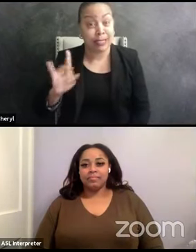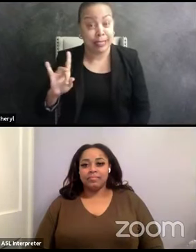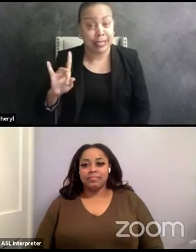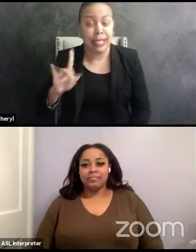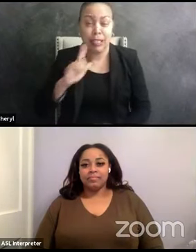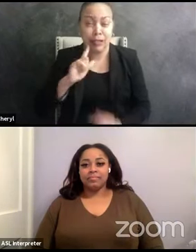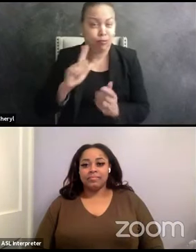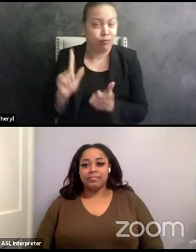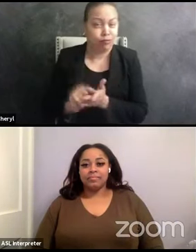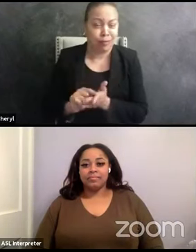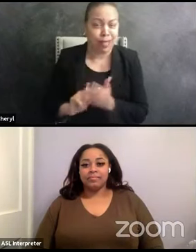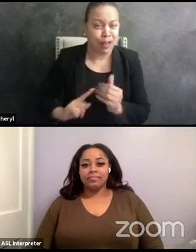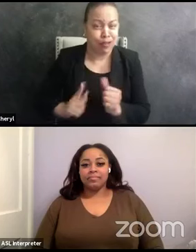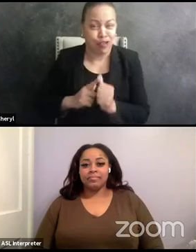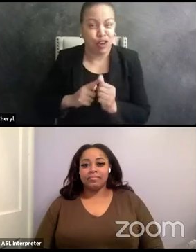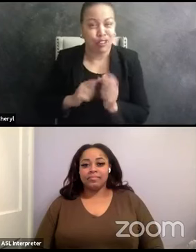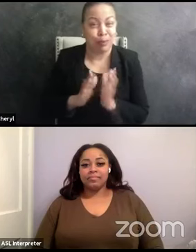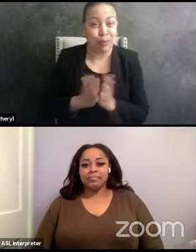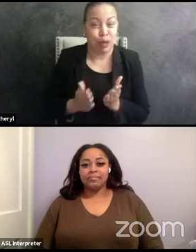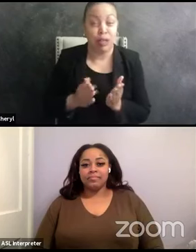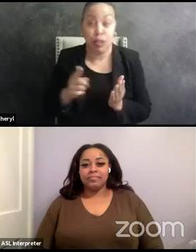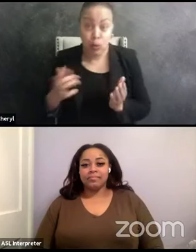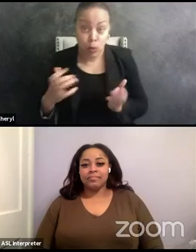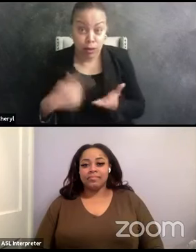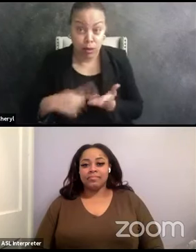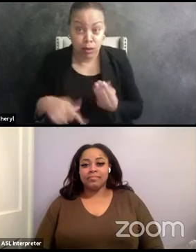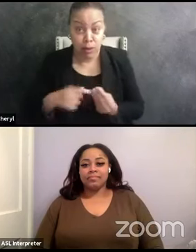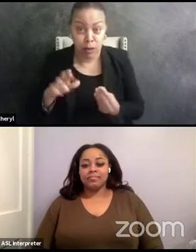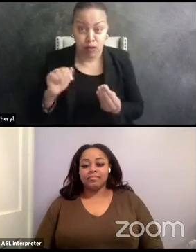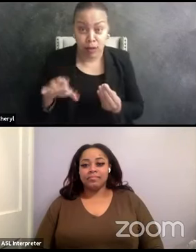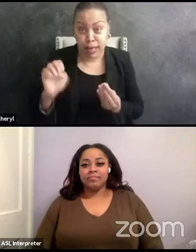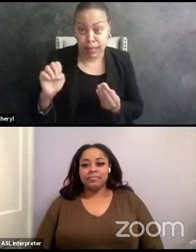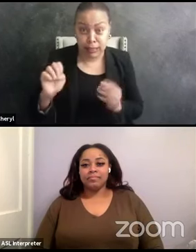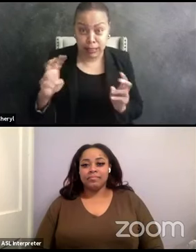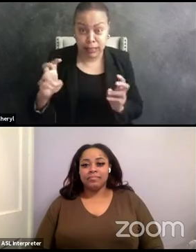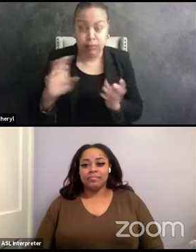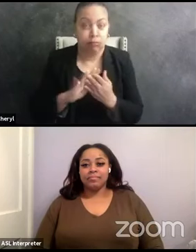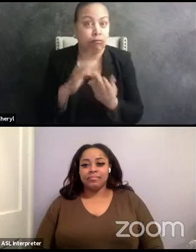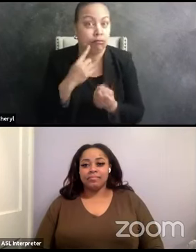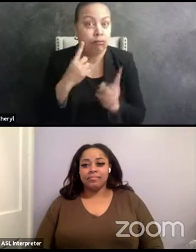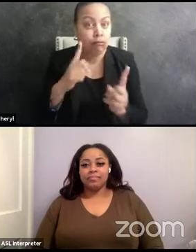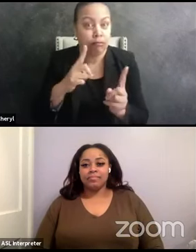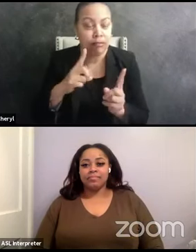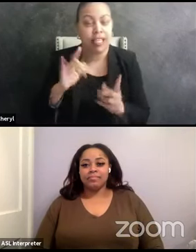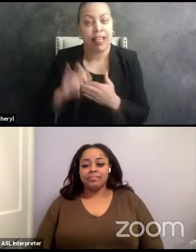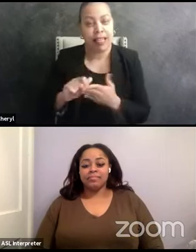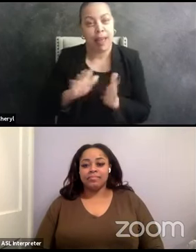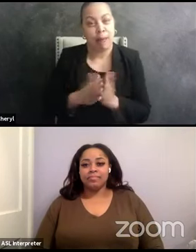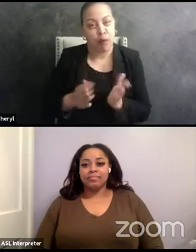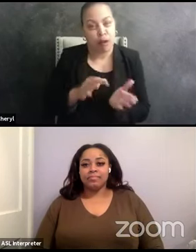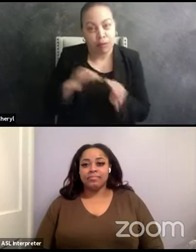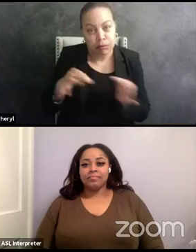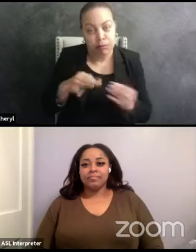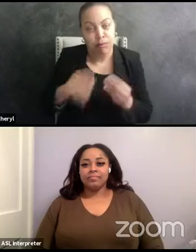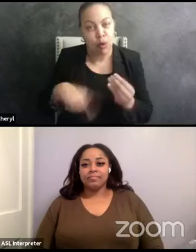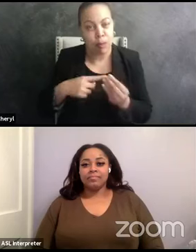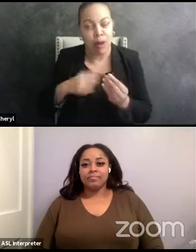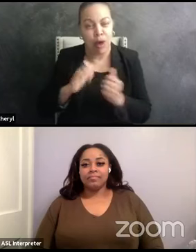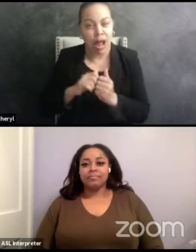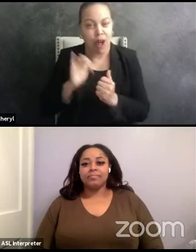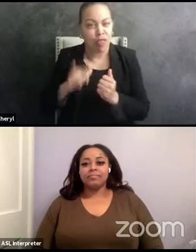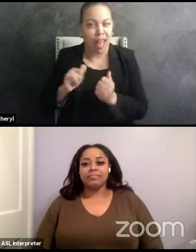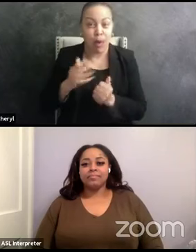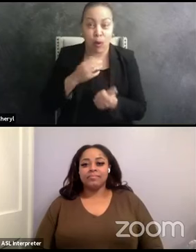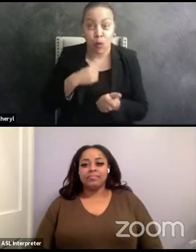her first text, So You Want to Talk About Race, to critical acclaim. The work examines how understanding the subversive nature of